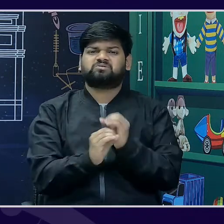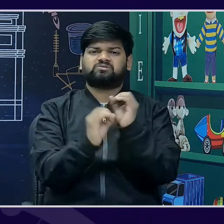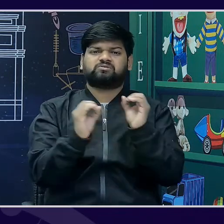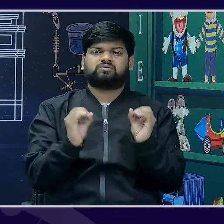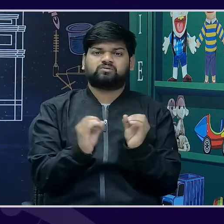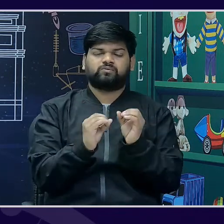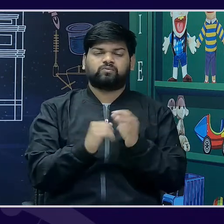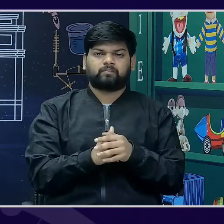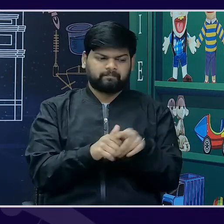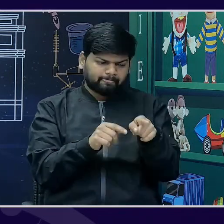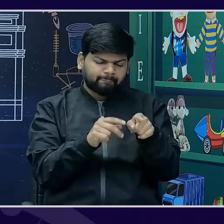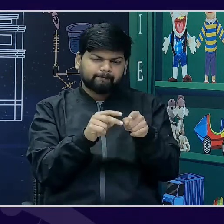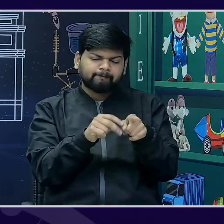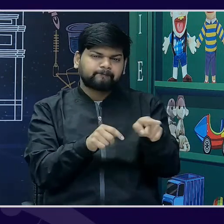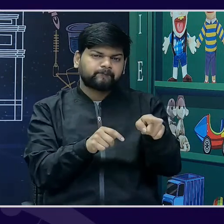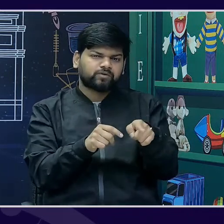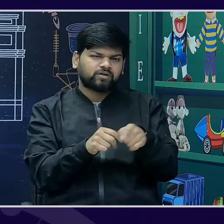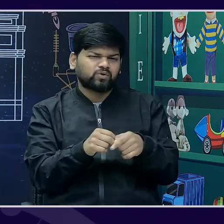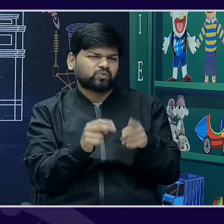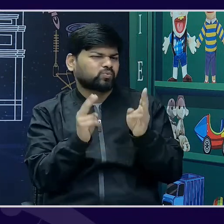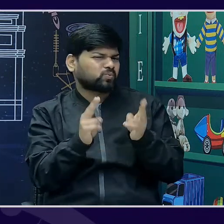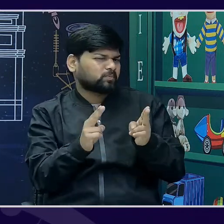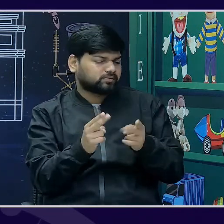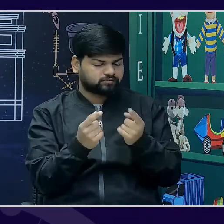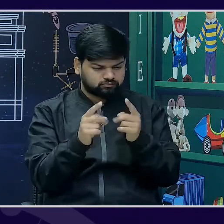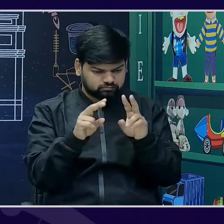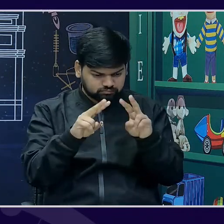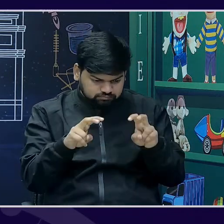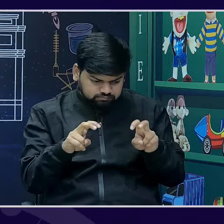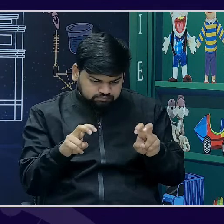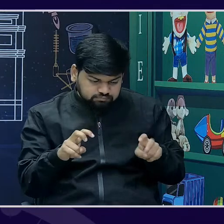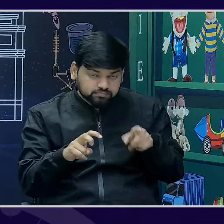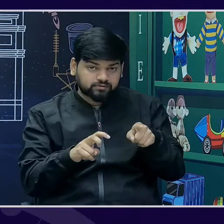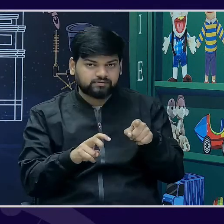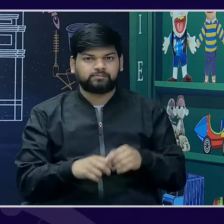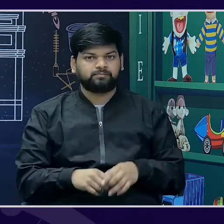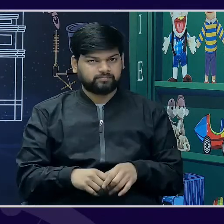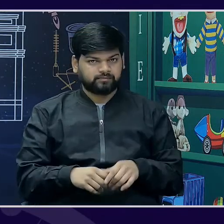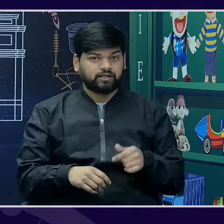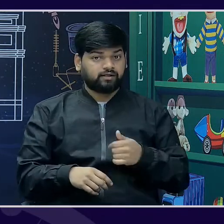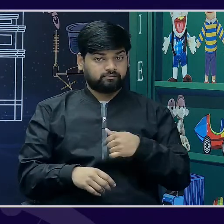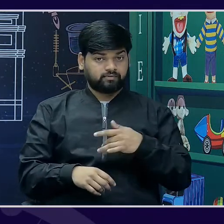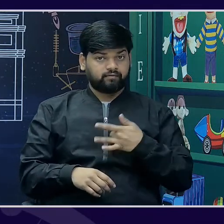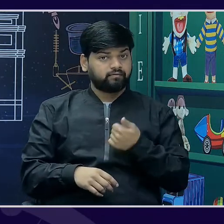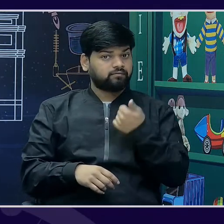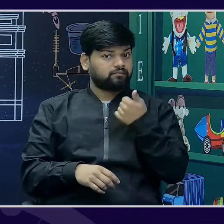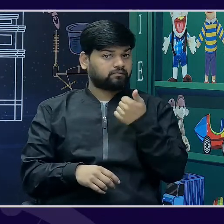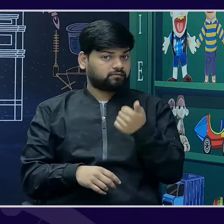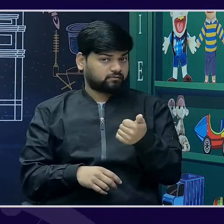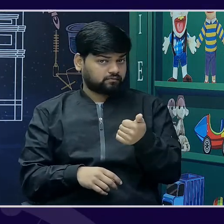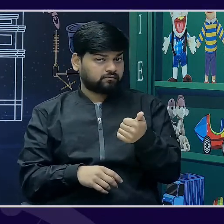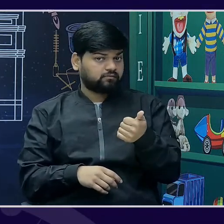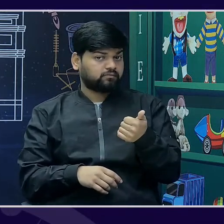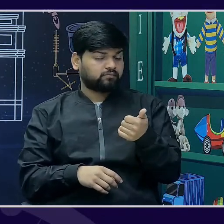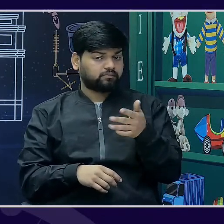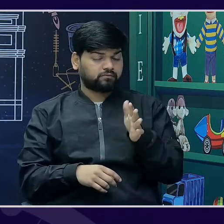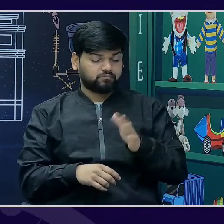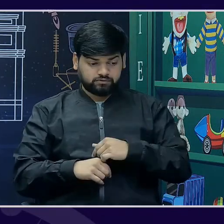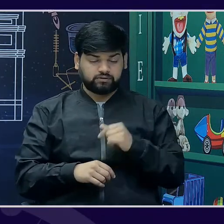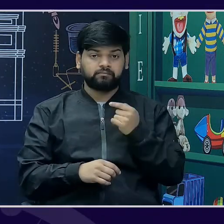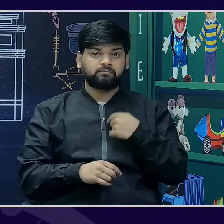results. So I take this an opportunity to really insist upon the early identification of children